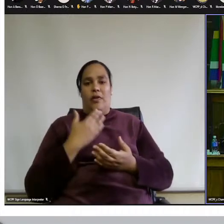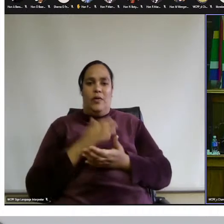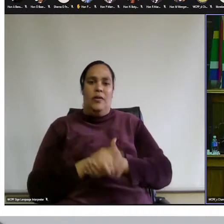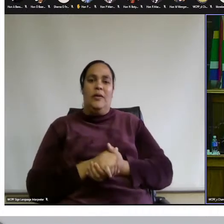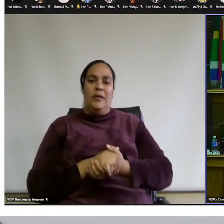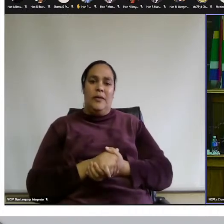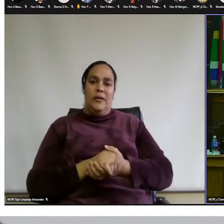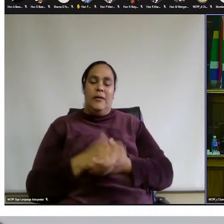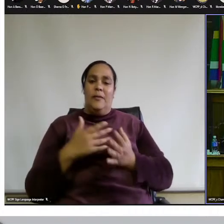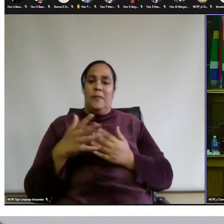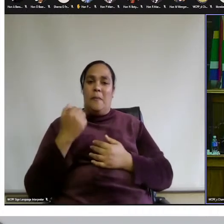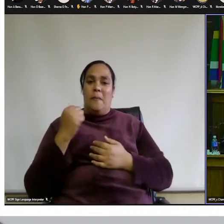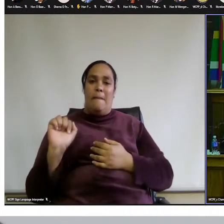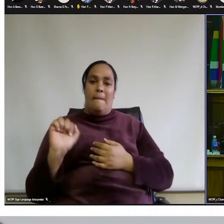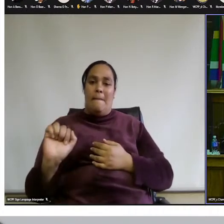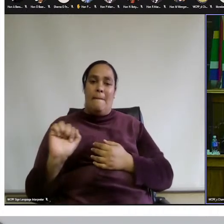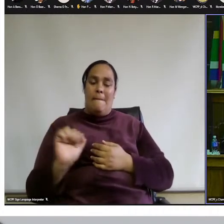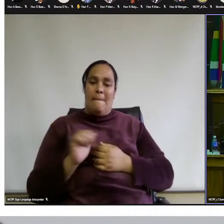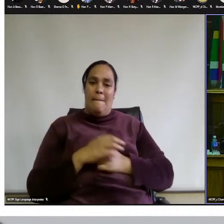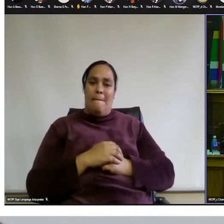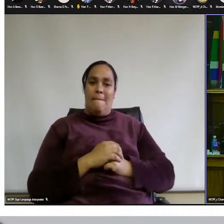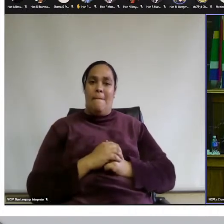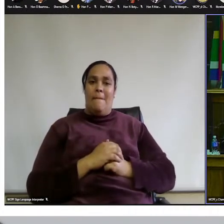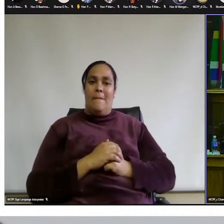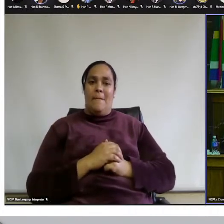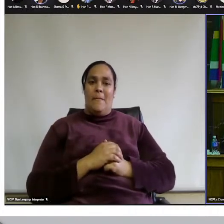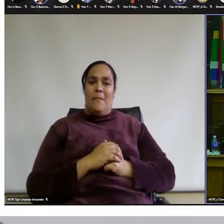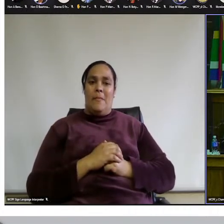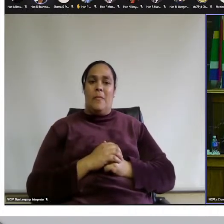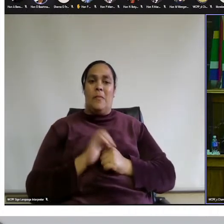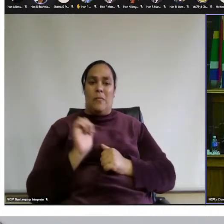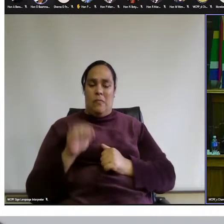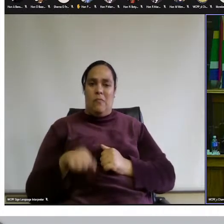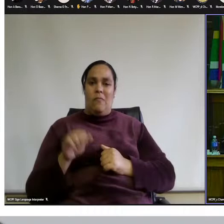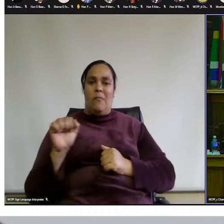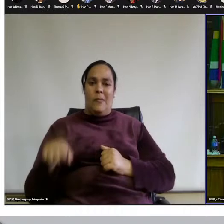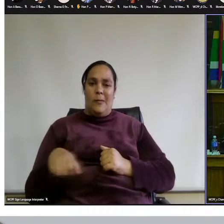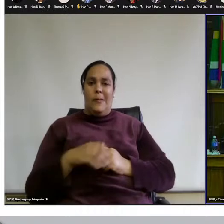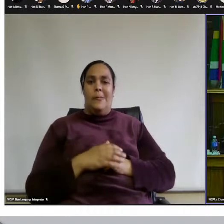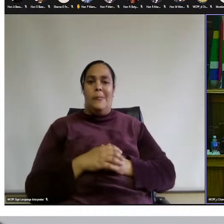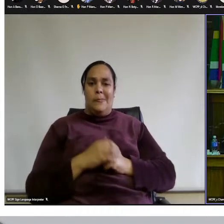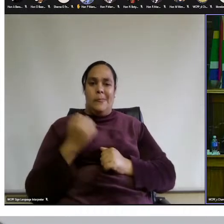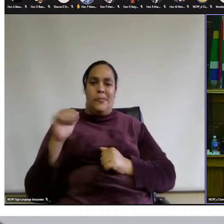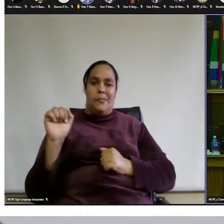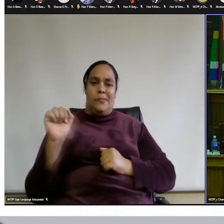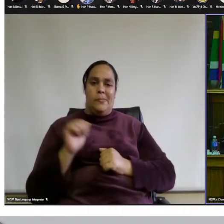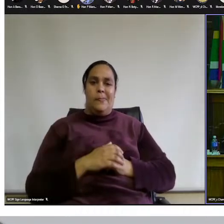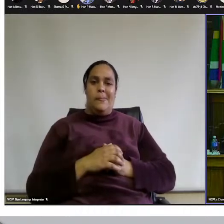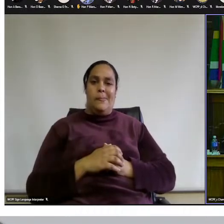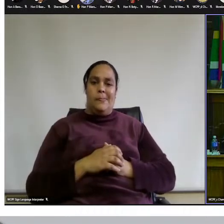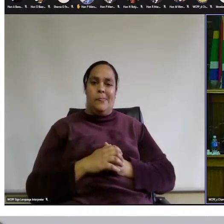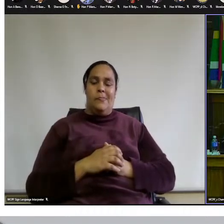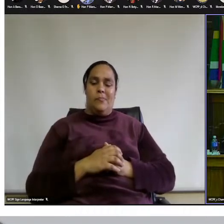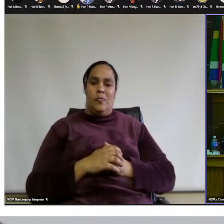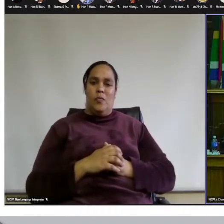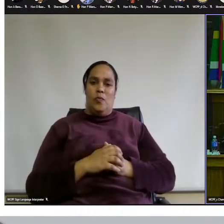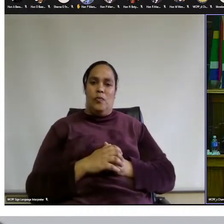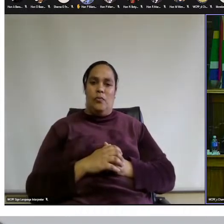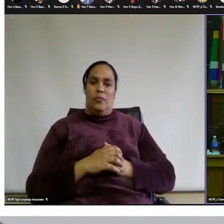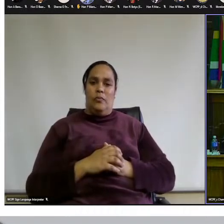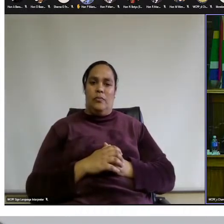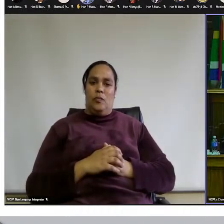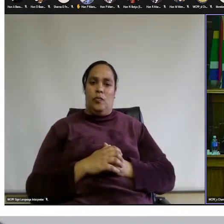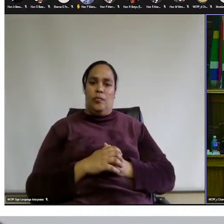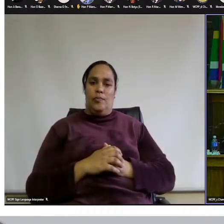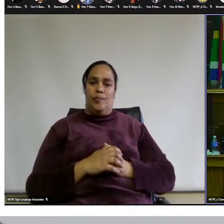much. Are there any objections to the motion being moved without notice? Yes. Yes, objection. The motion will be printed on